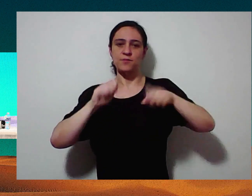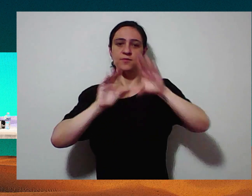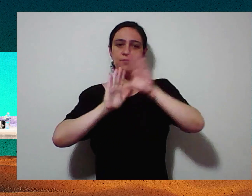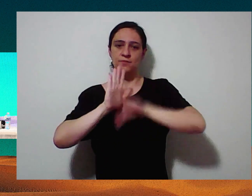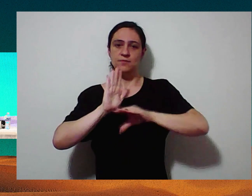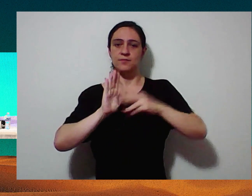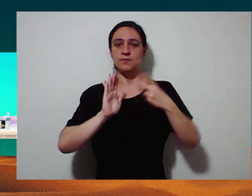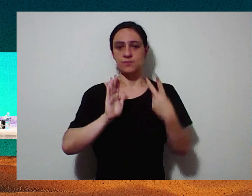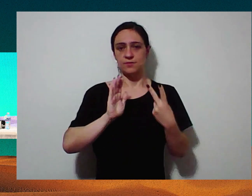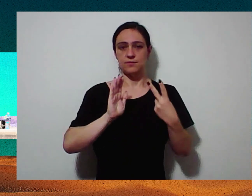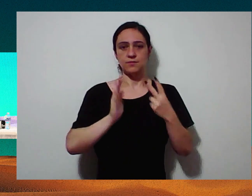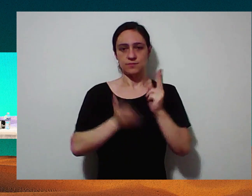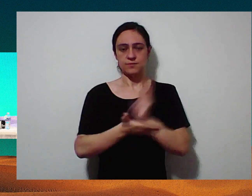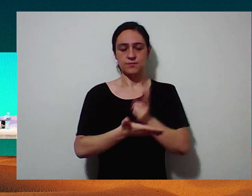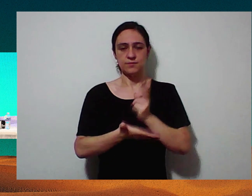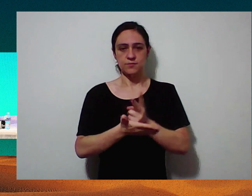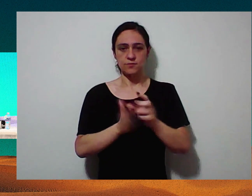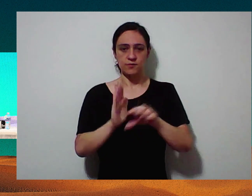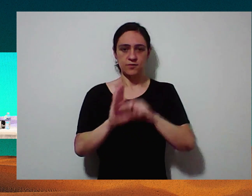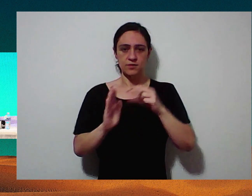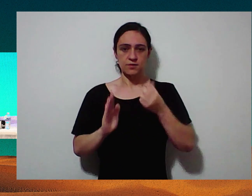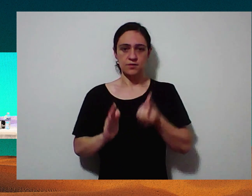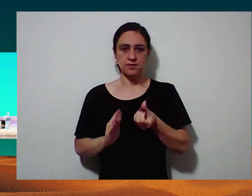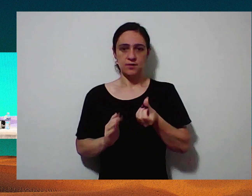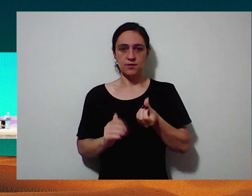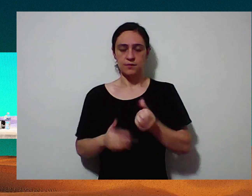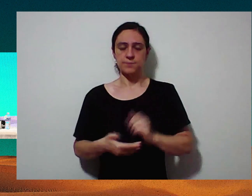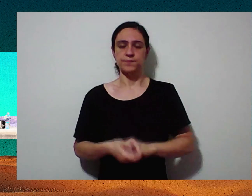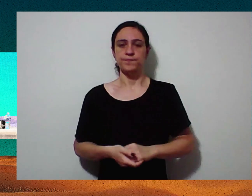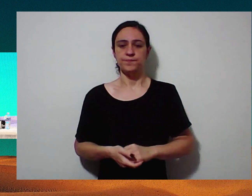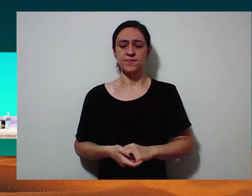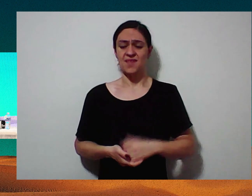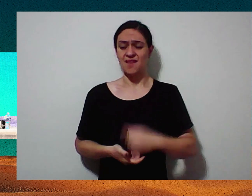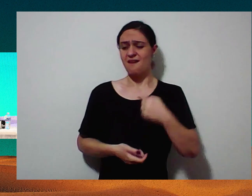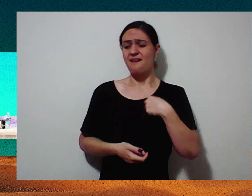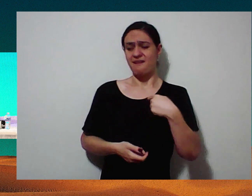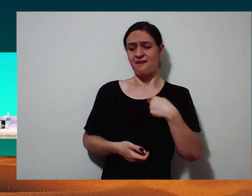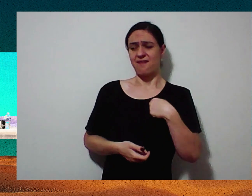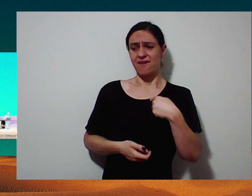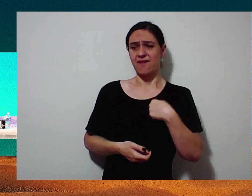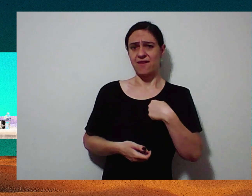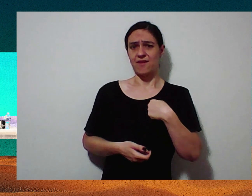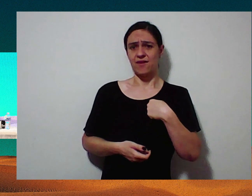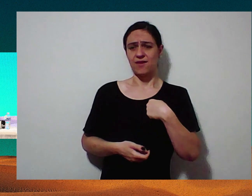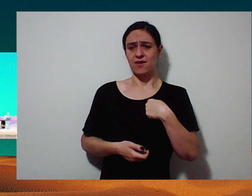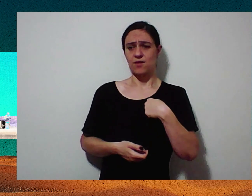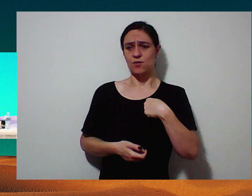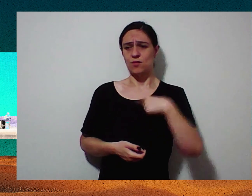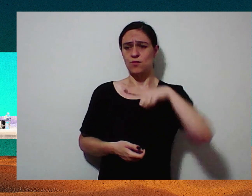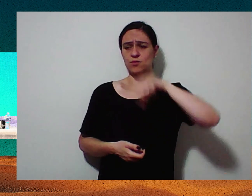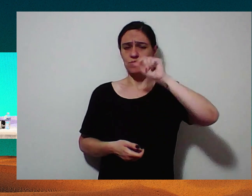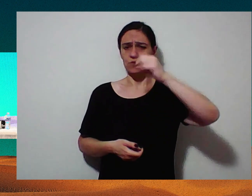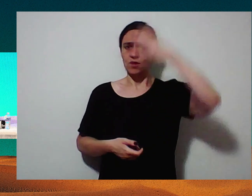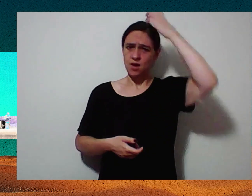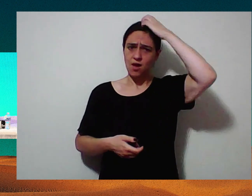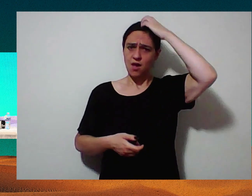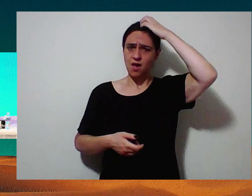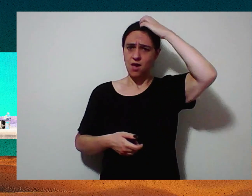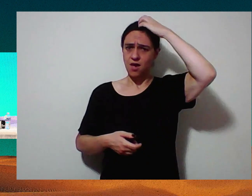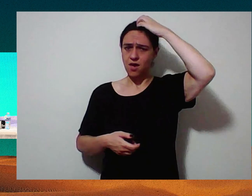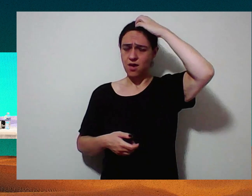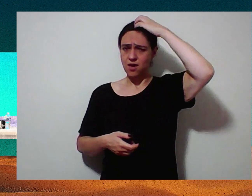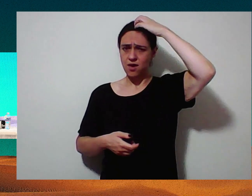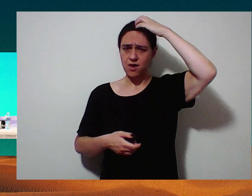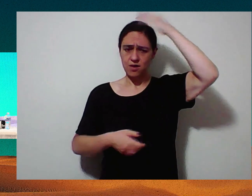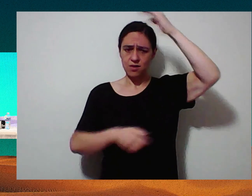I'm not going to No finish. versículo 6 ele diz: Eu, porém, constituí o meu rei sobre o meu santo monte Sião. Verse 6 says, Yet I have